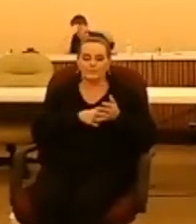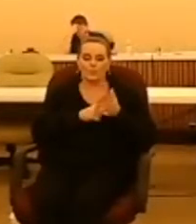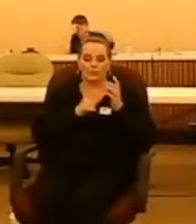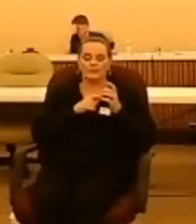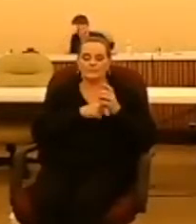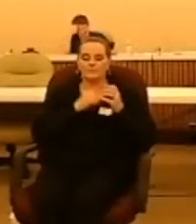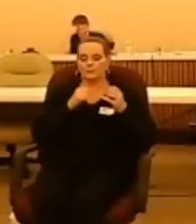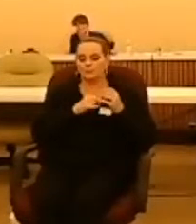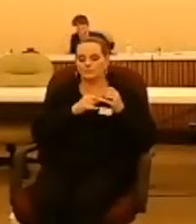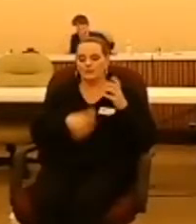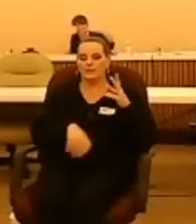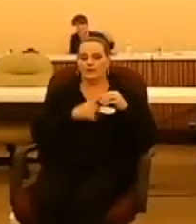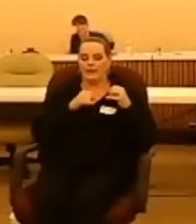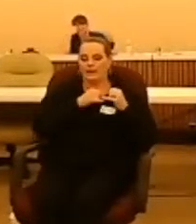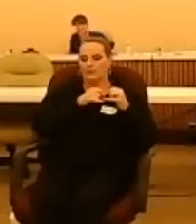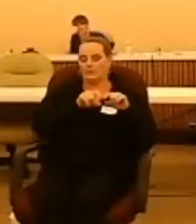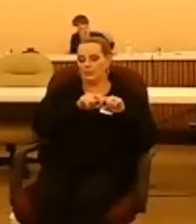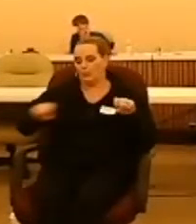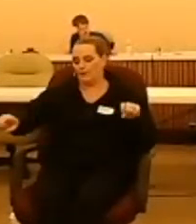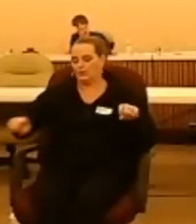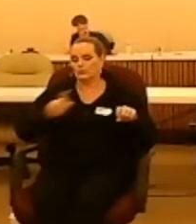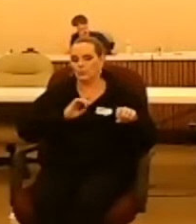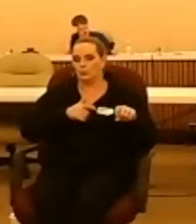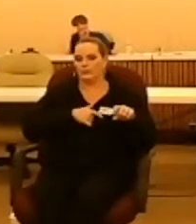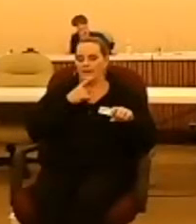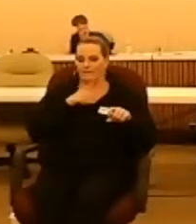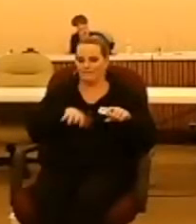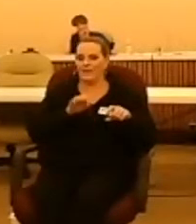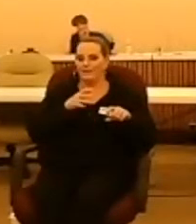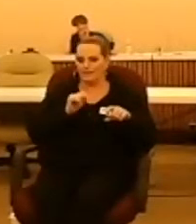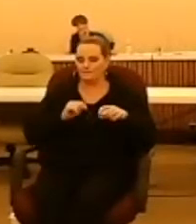wire on it so we can locate it.